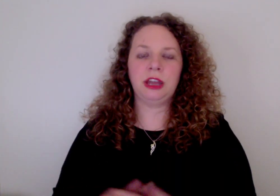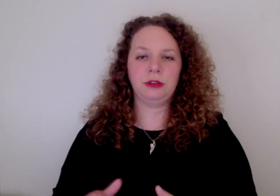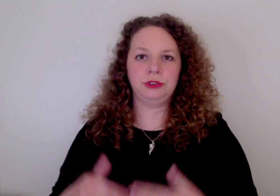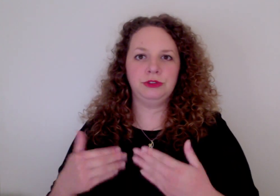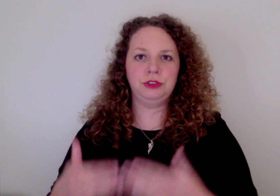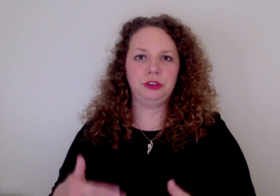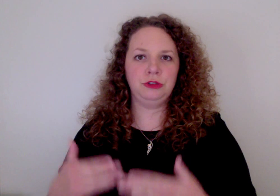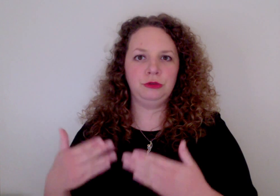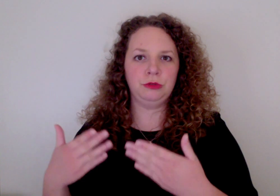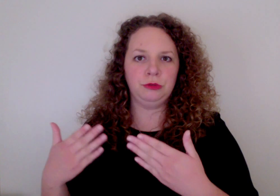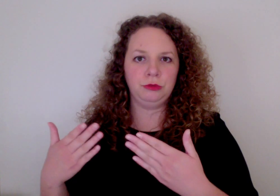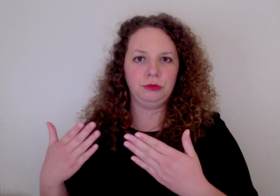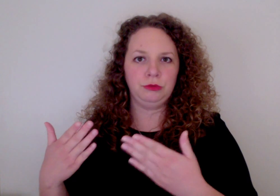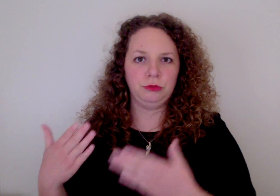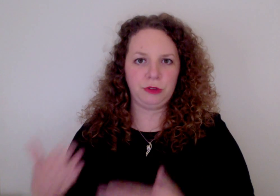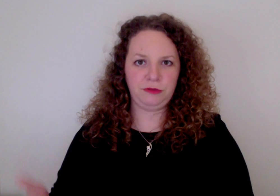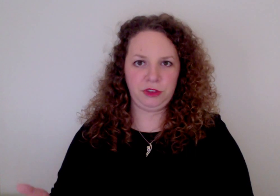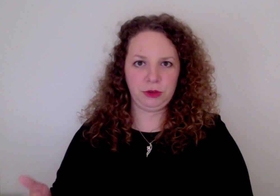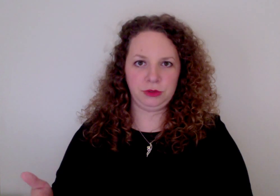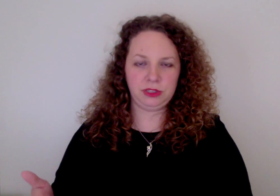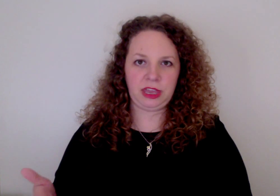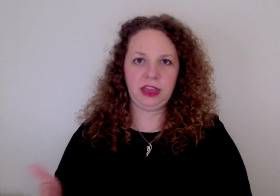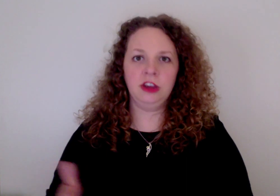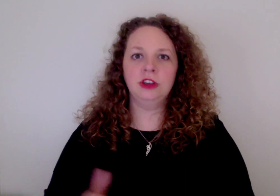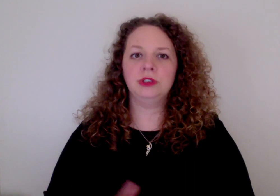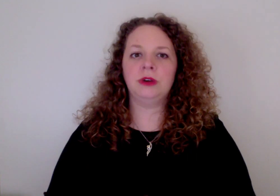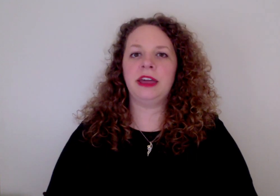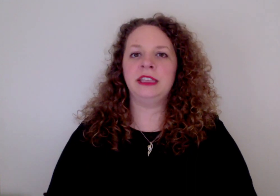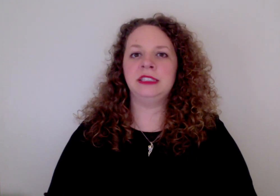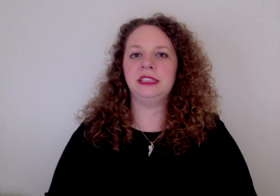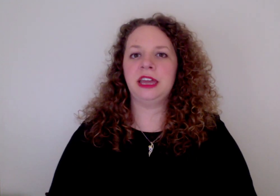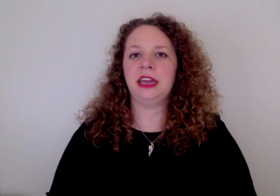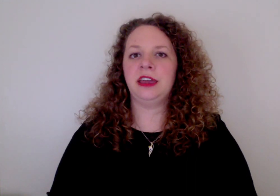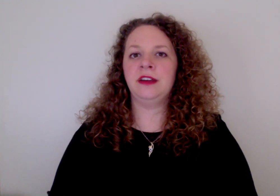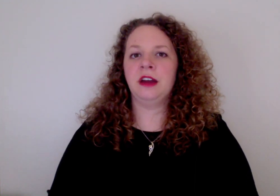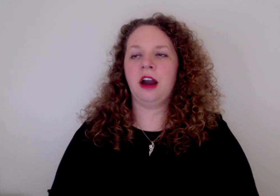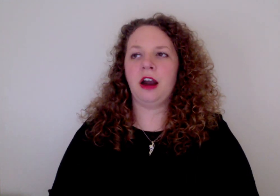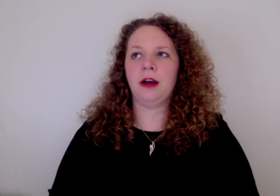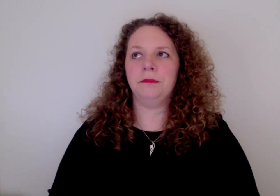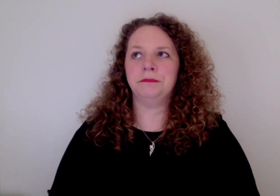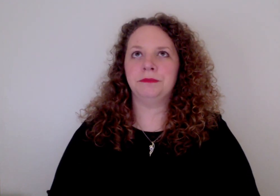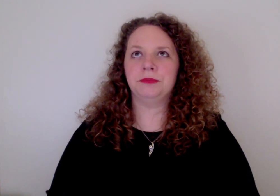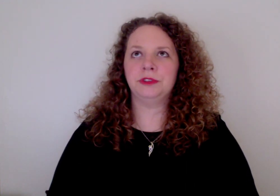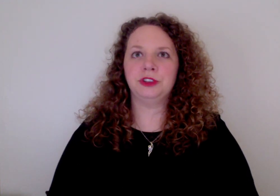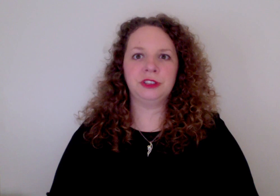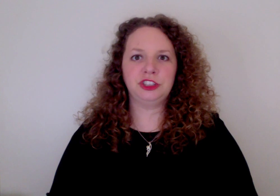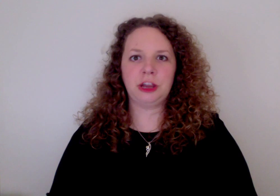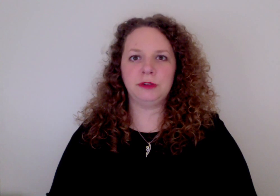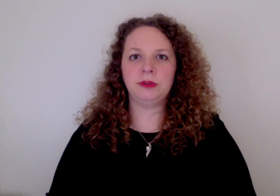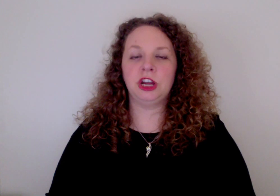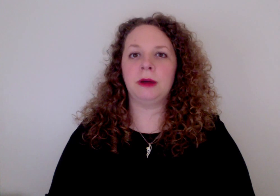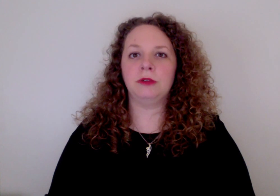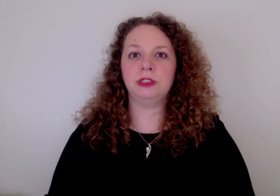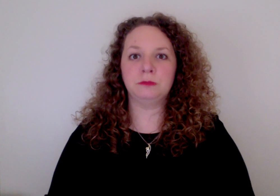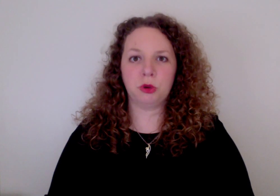else to refuse. Okay, so I can say during this chapter we talked about